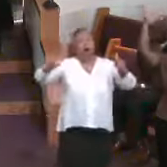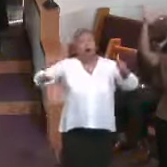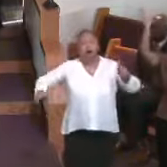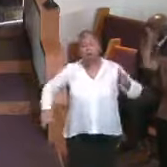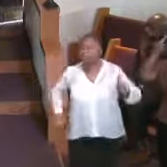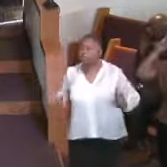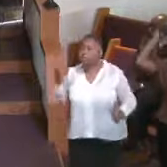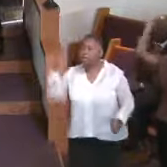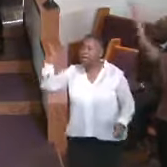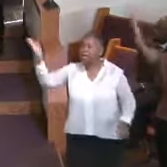Come on. He is wonderful.